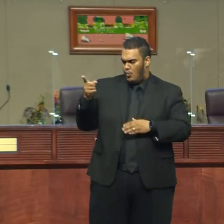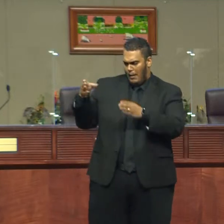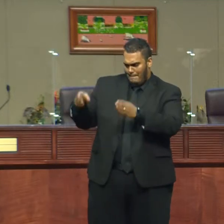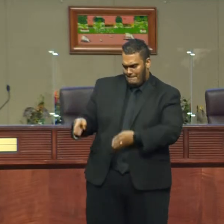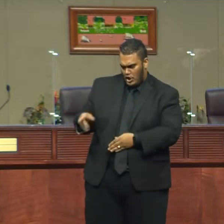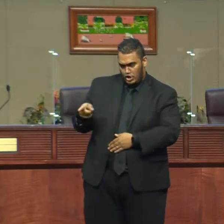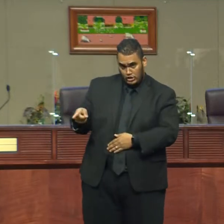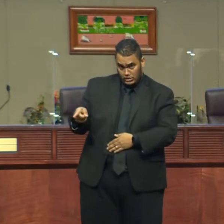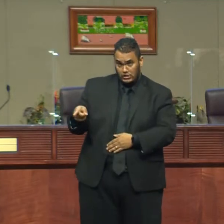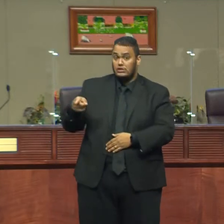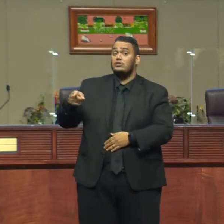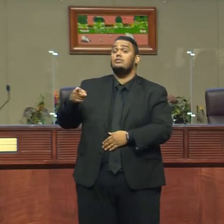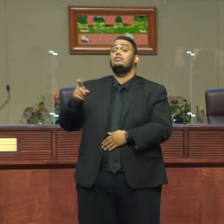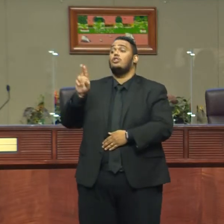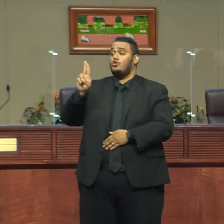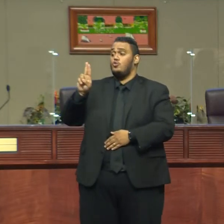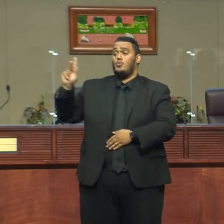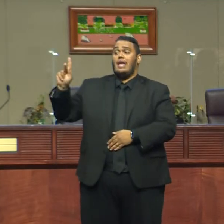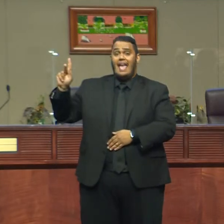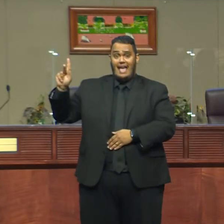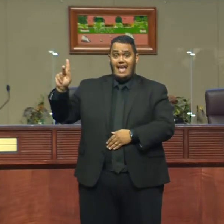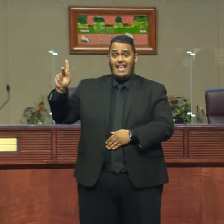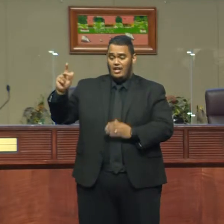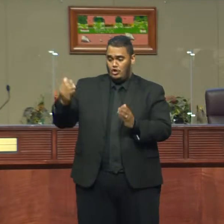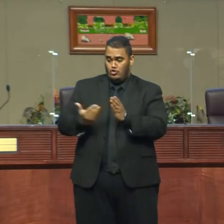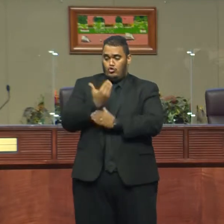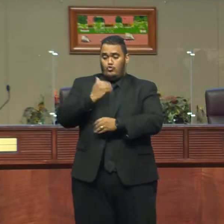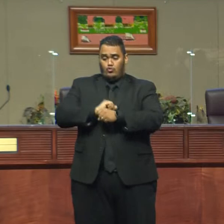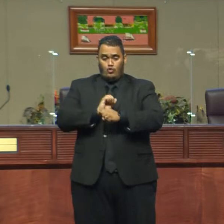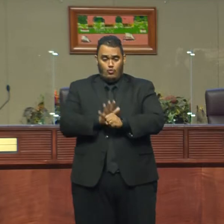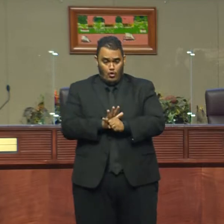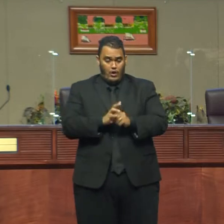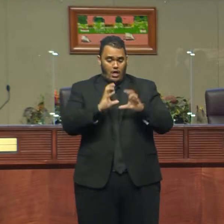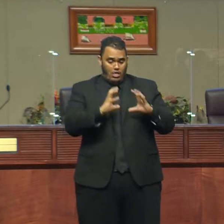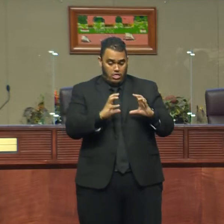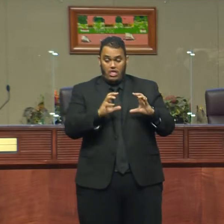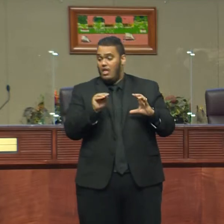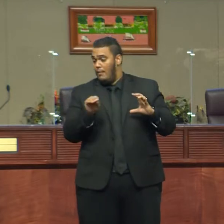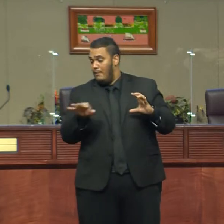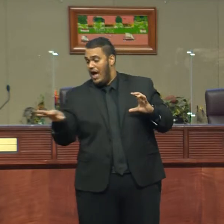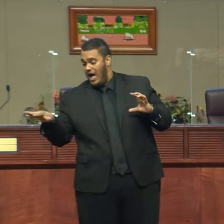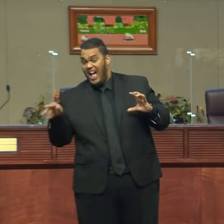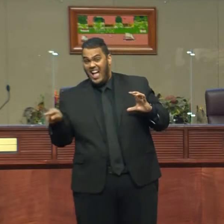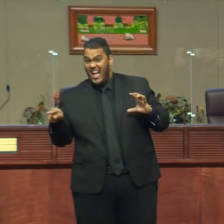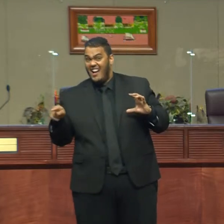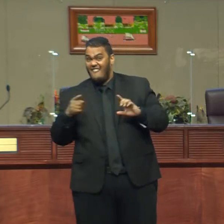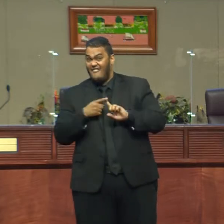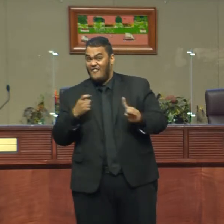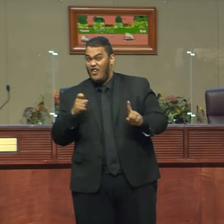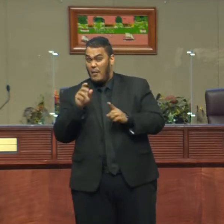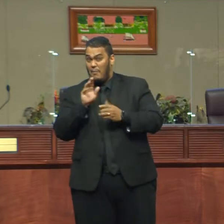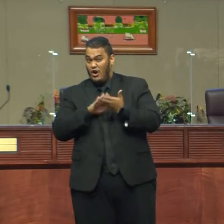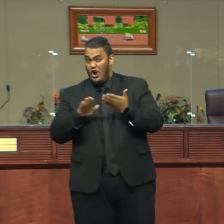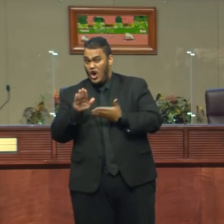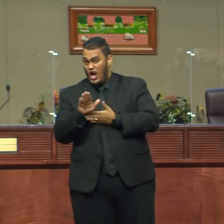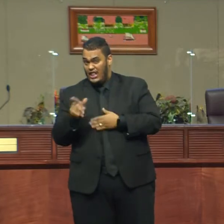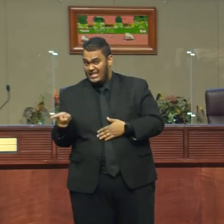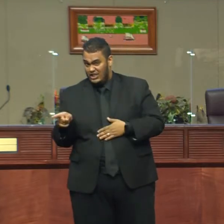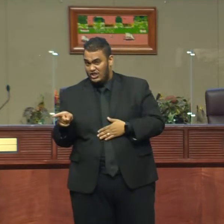at a local college. Can you say which college, and can you say if there's any measures they're taking outside of